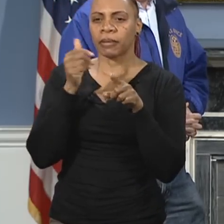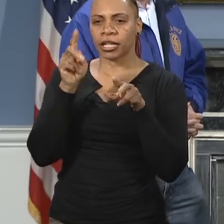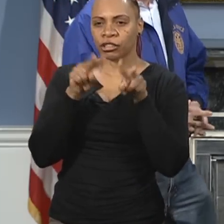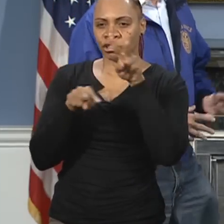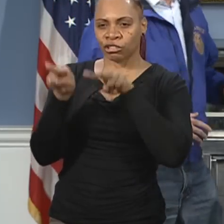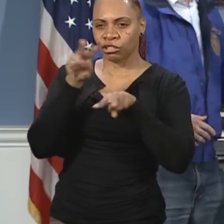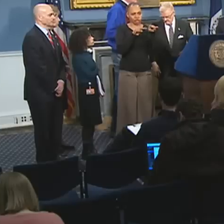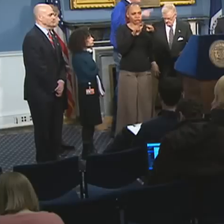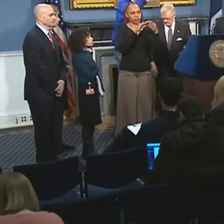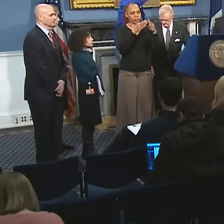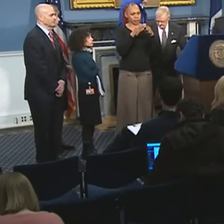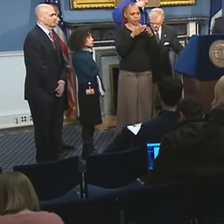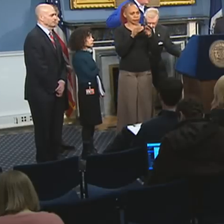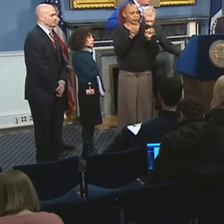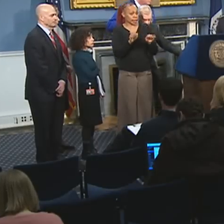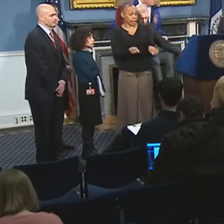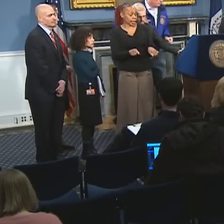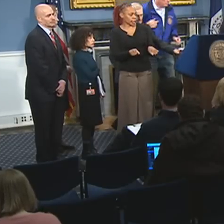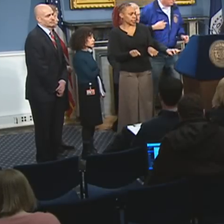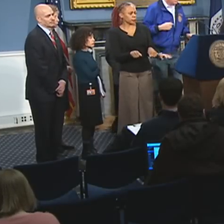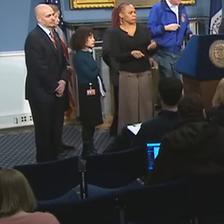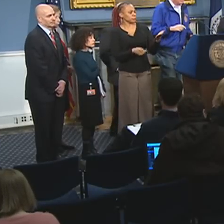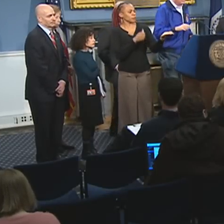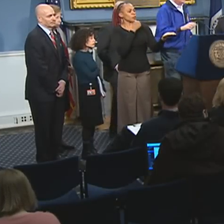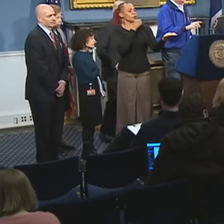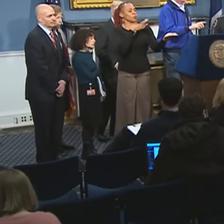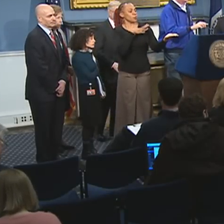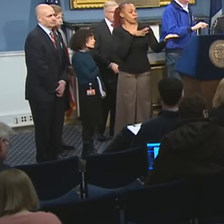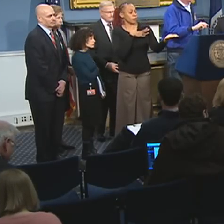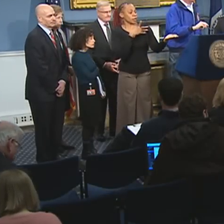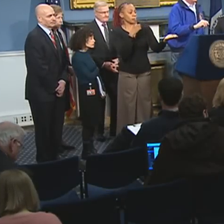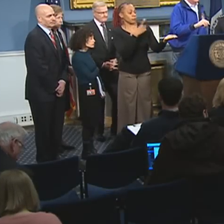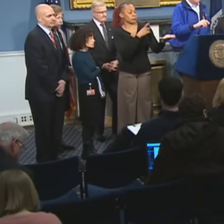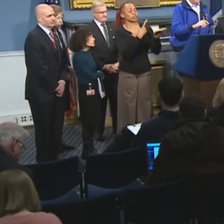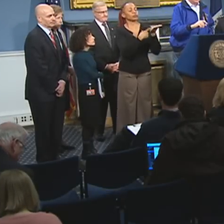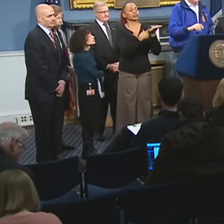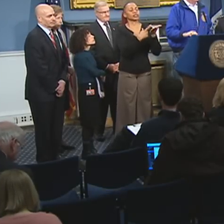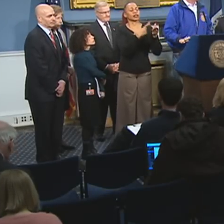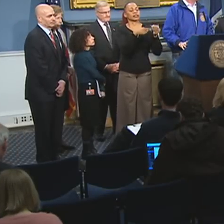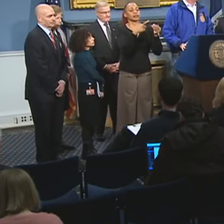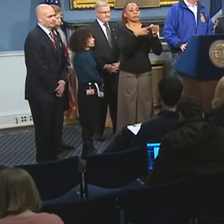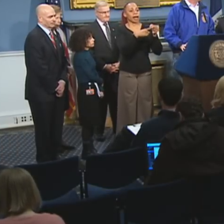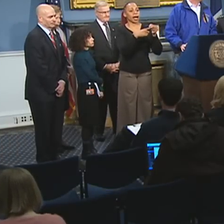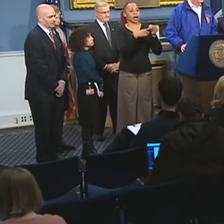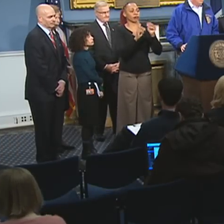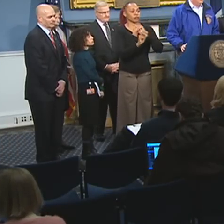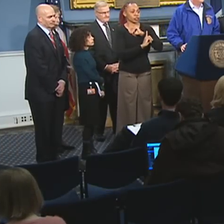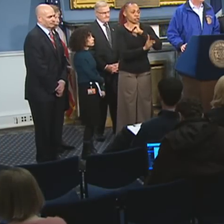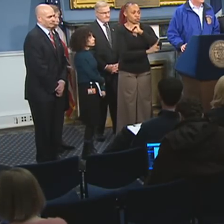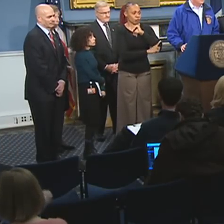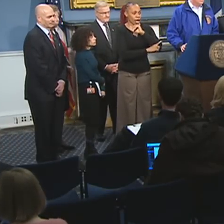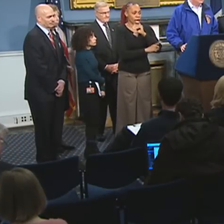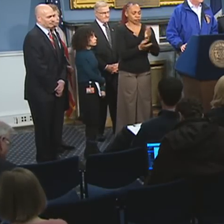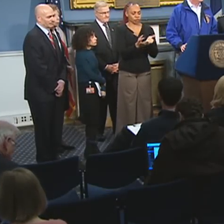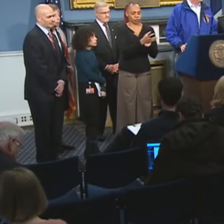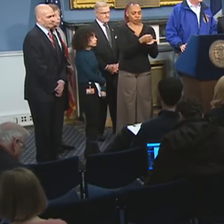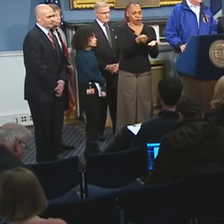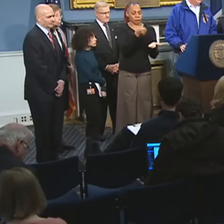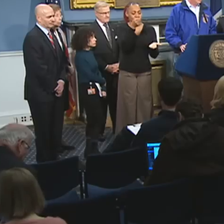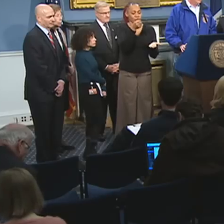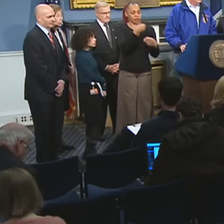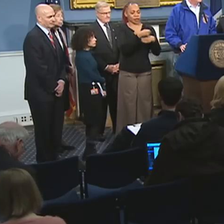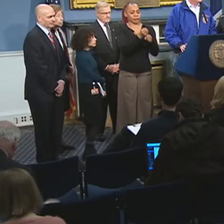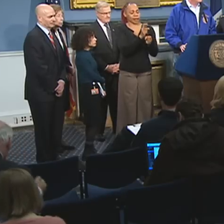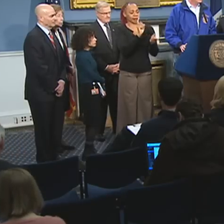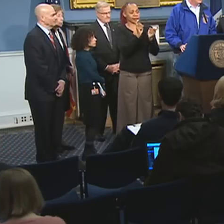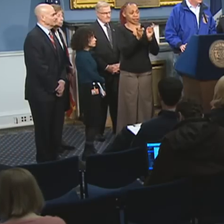can. Yes, Beth. You talked a little bit about trash removal this time and making adjustments to start that earlier. Was that a